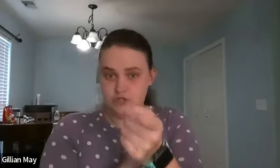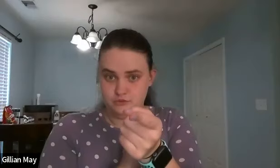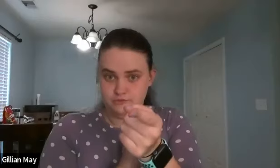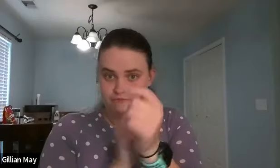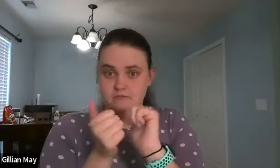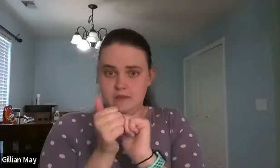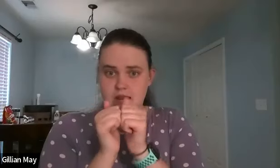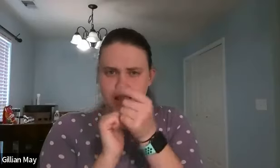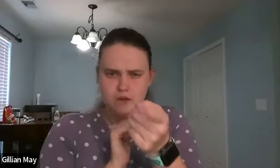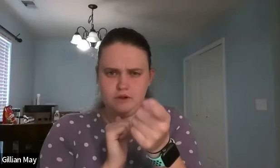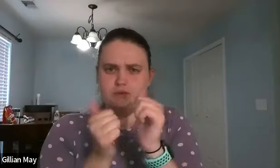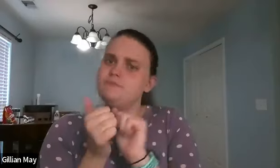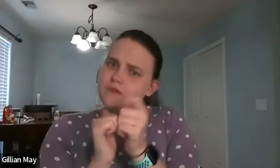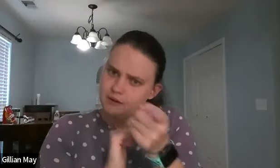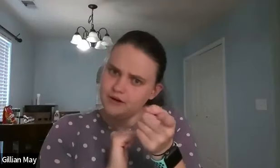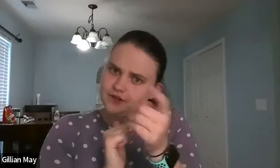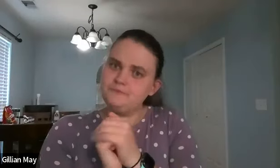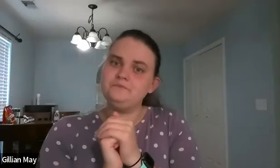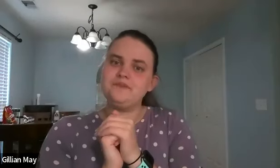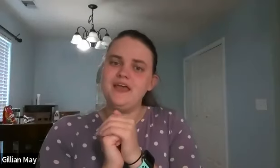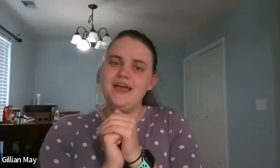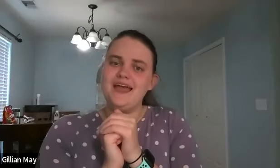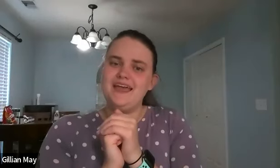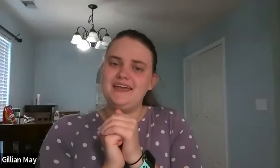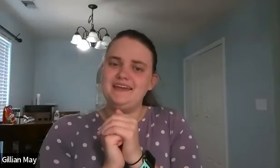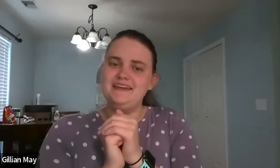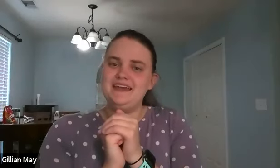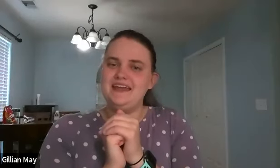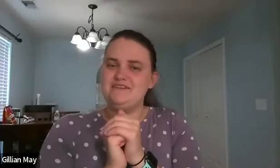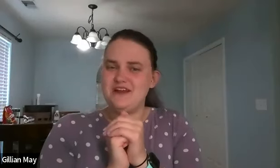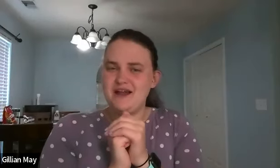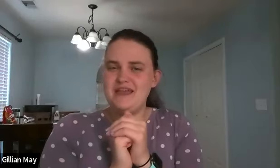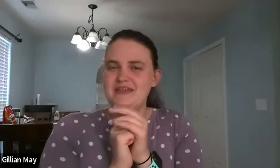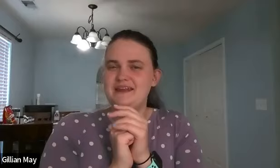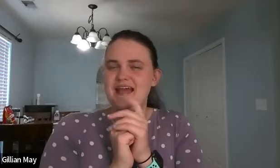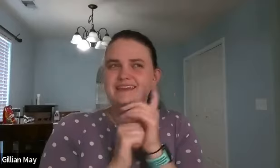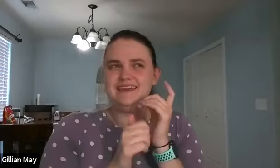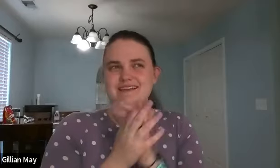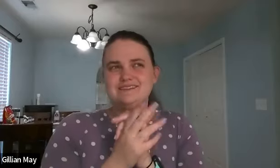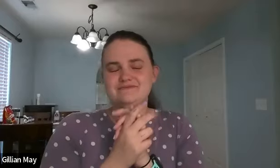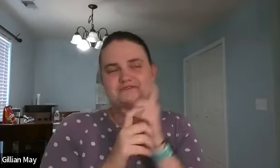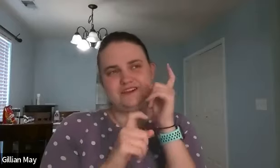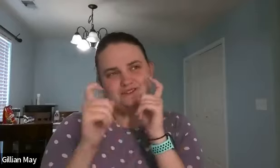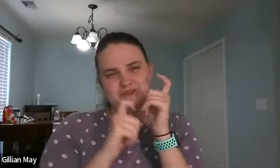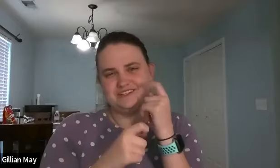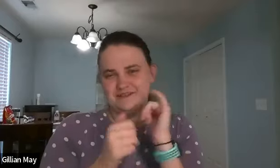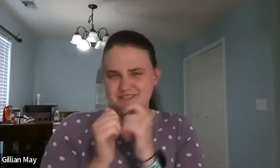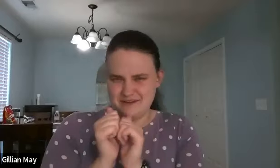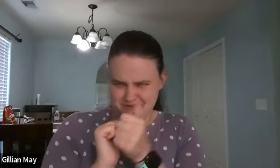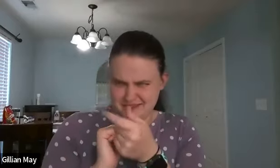you. How are you? How are you? And if you're not, and I guess for facial expression, because I was staring at myself